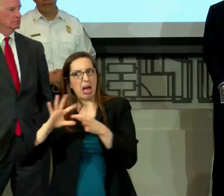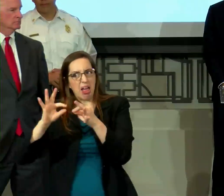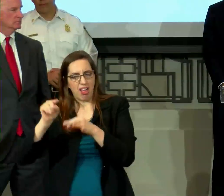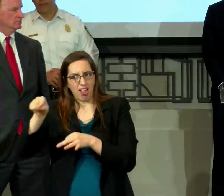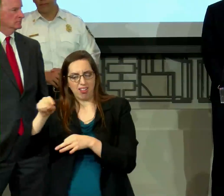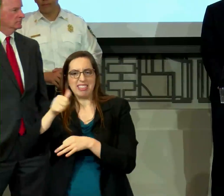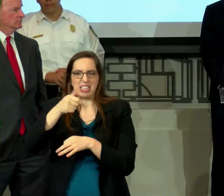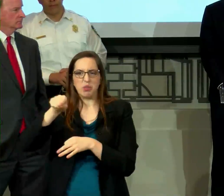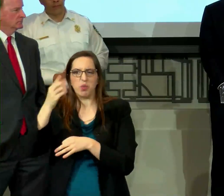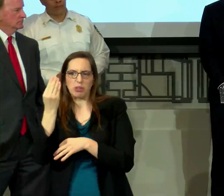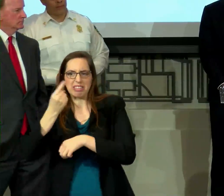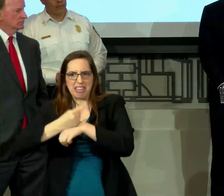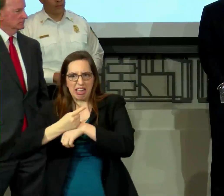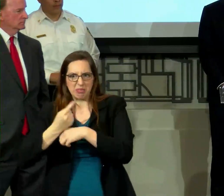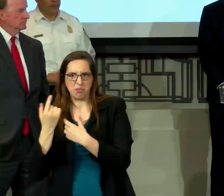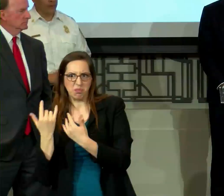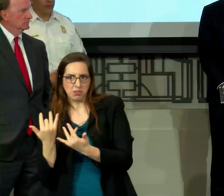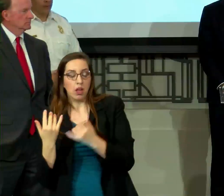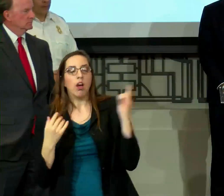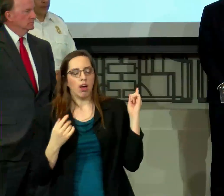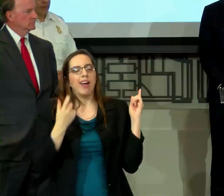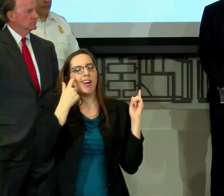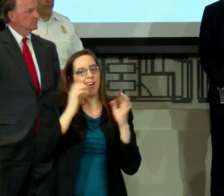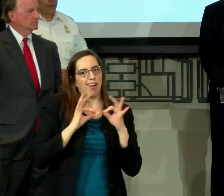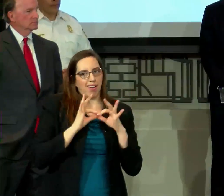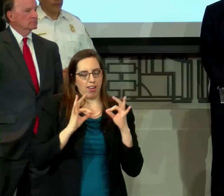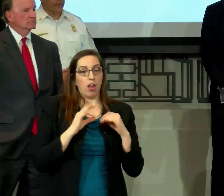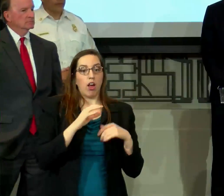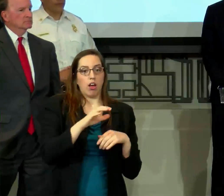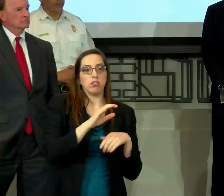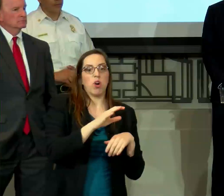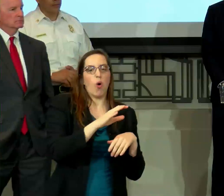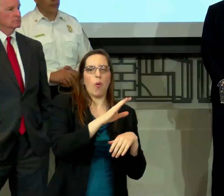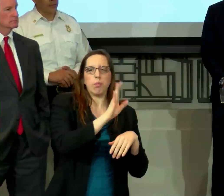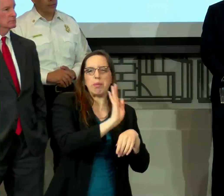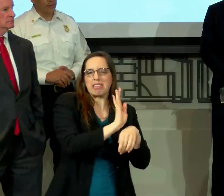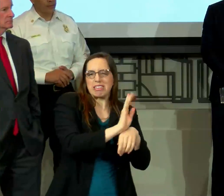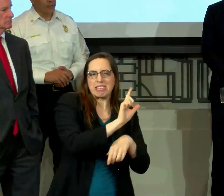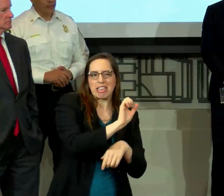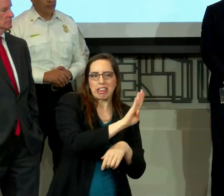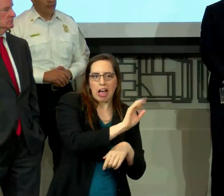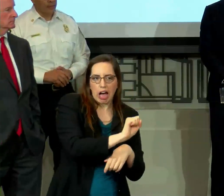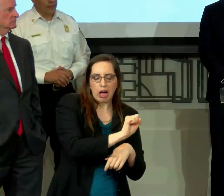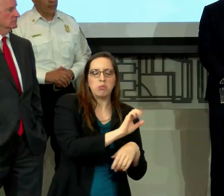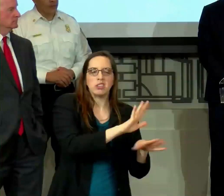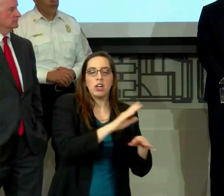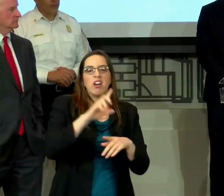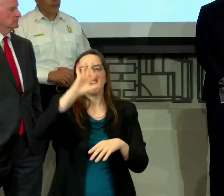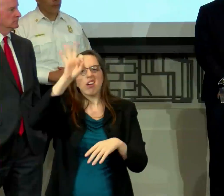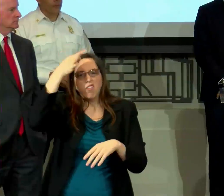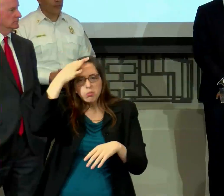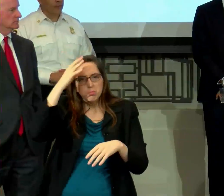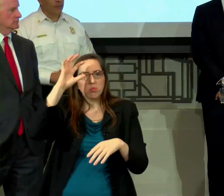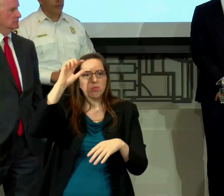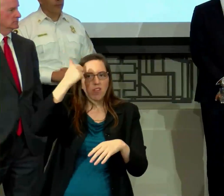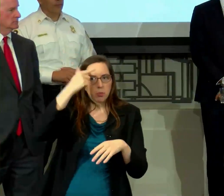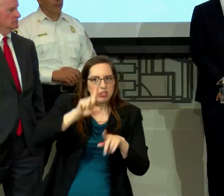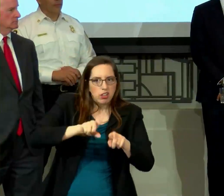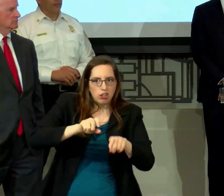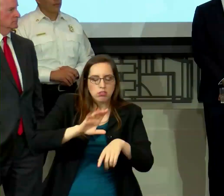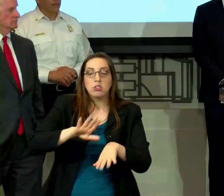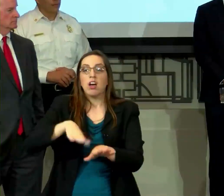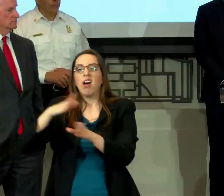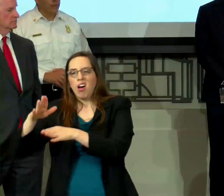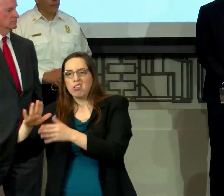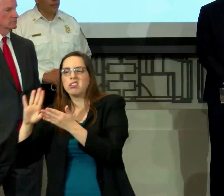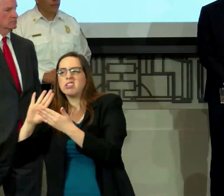Yeah. So this is a little bit of what I touched on earlier, is the turnaround at the commercial labs, because the federal government and at the testing sites, the city and the county testing sites, they're